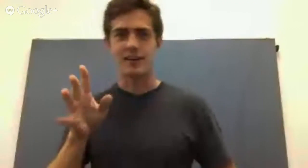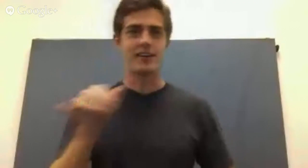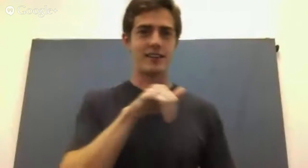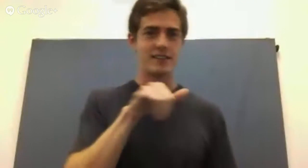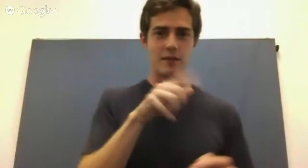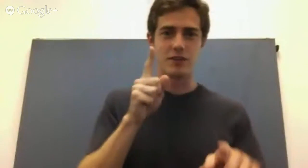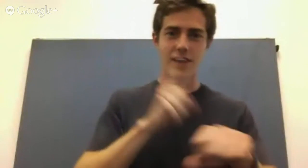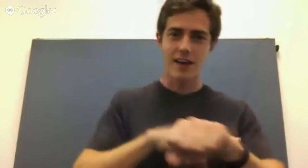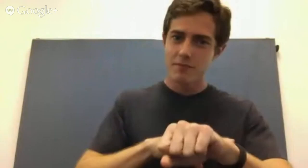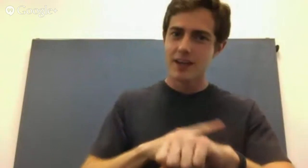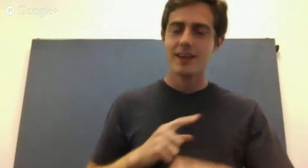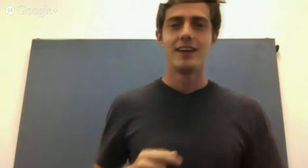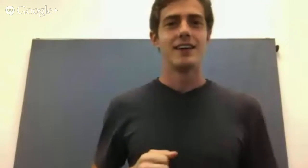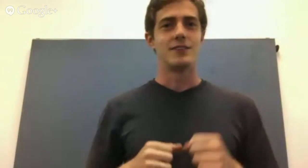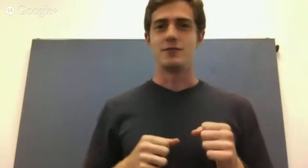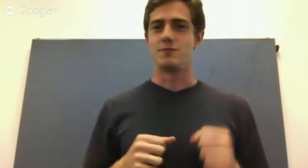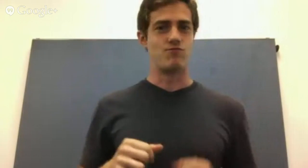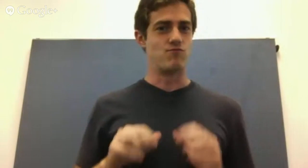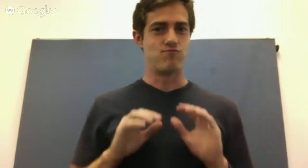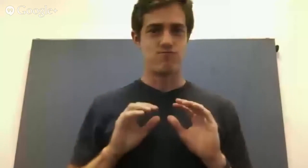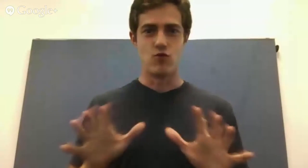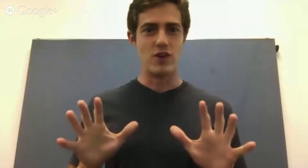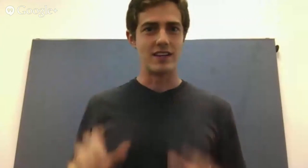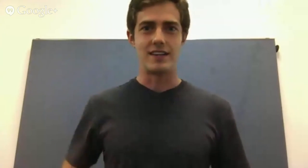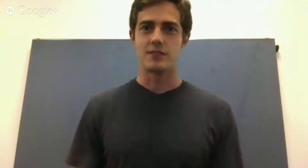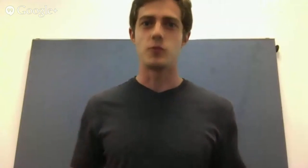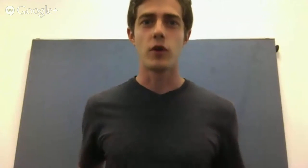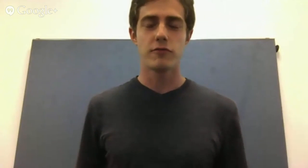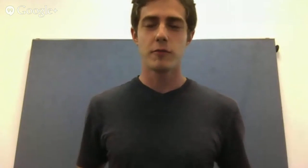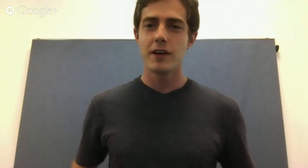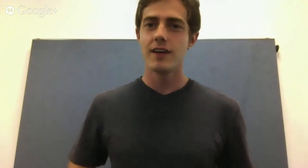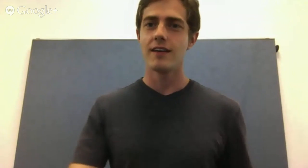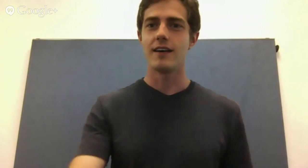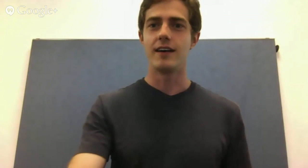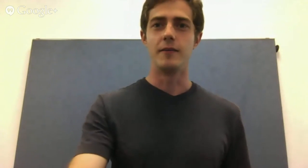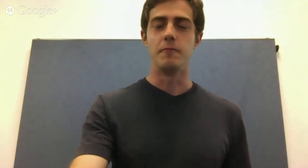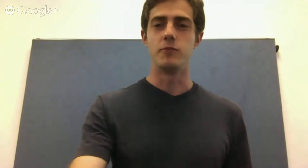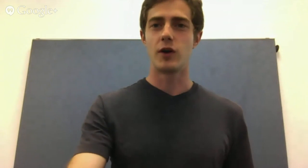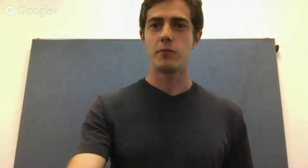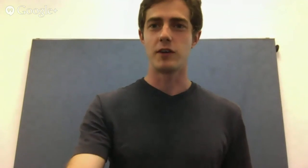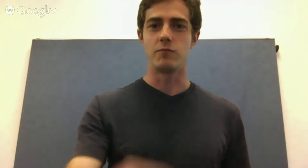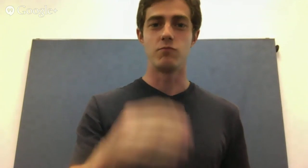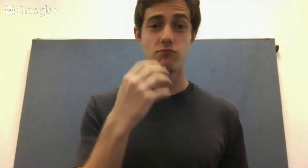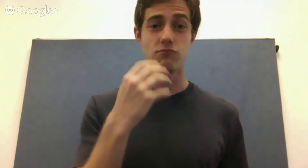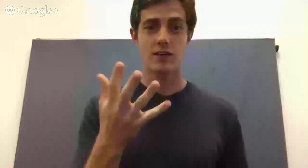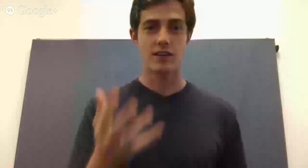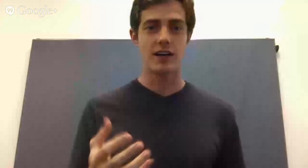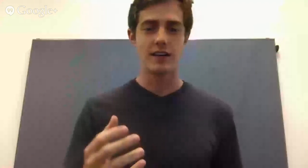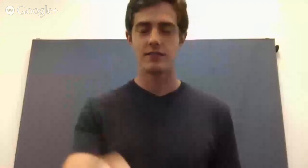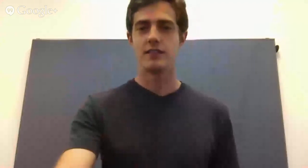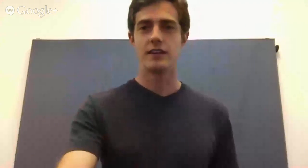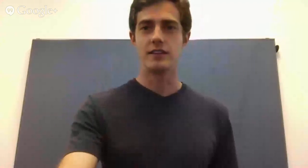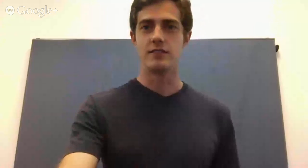and talk at the same time. This really doesn't work for me. So I'm going to talk a lot